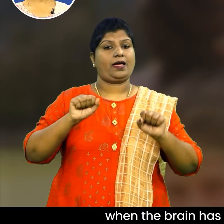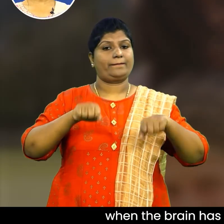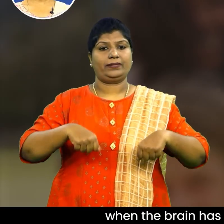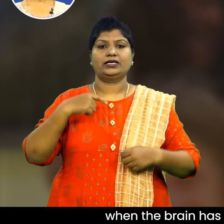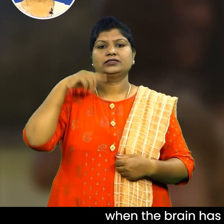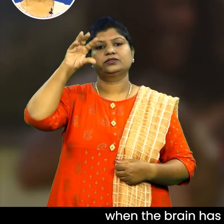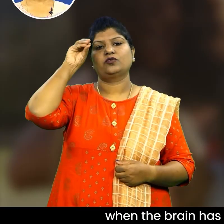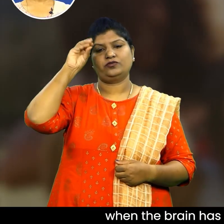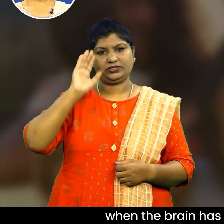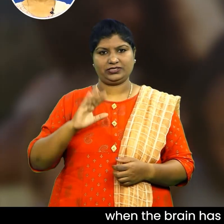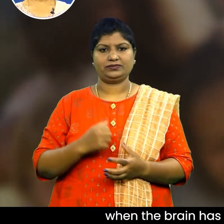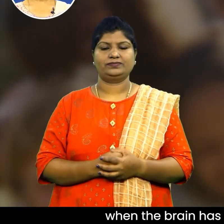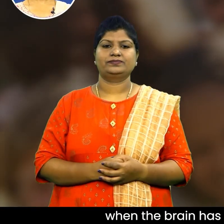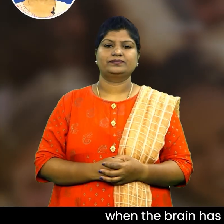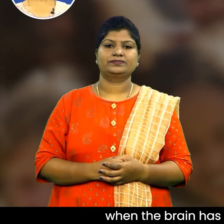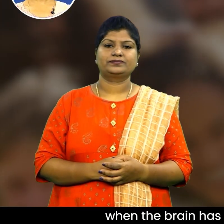learning.